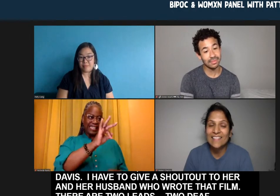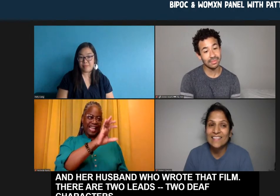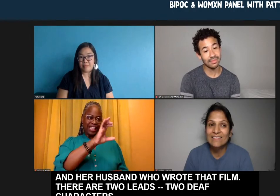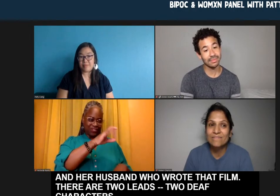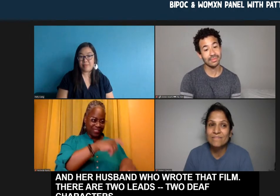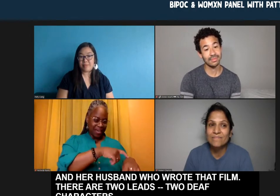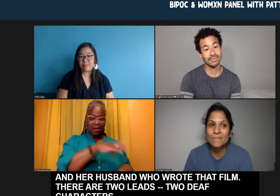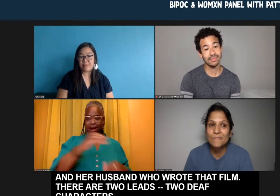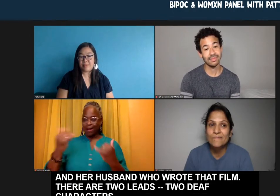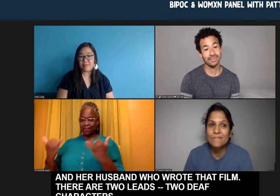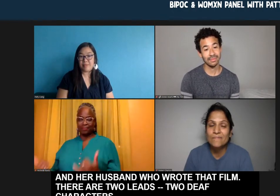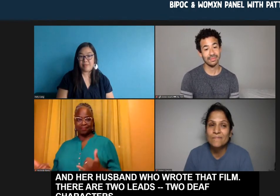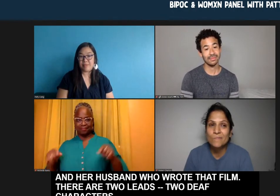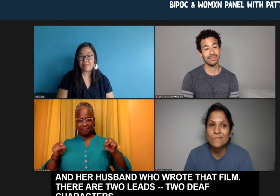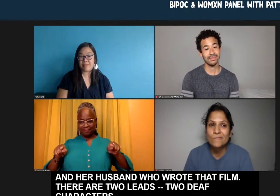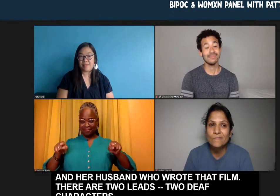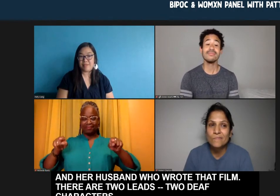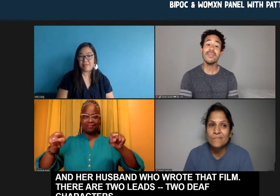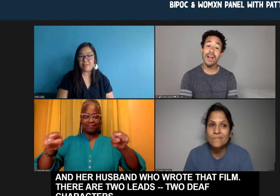And it was